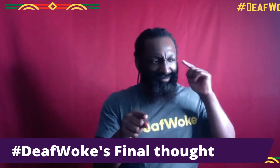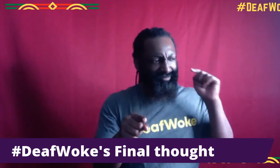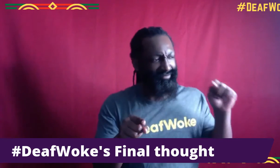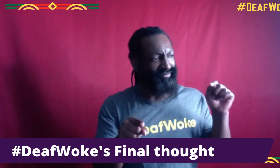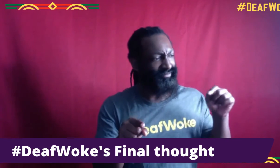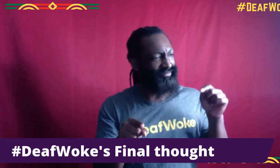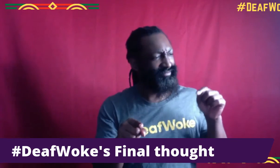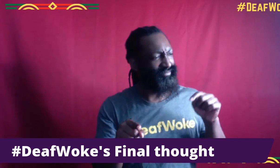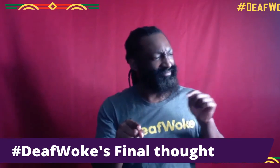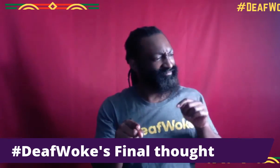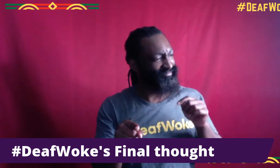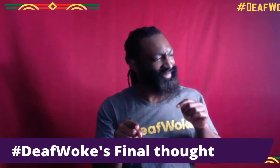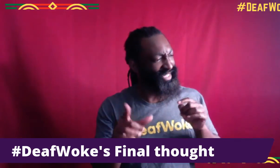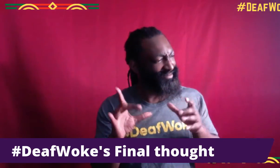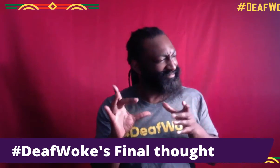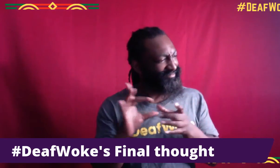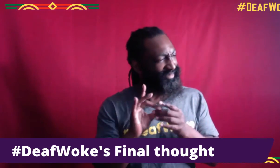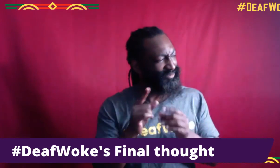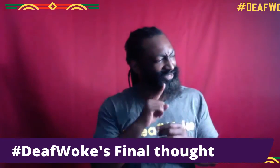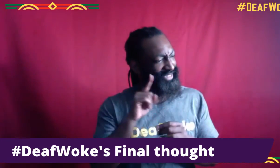in full circle.